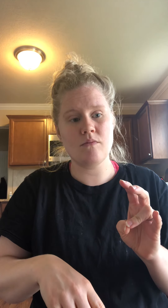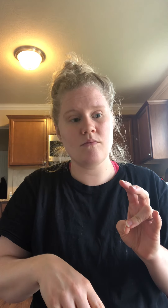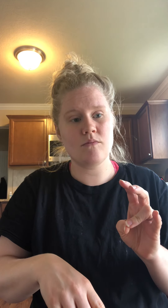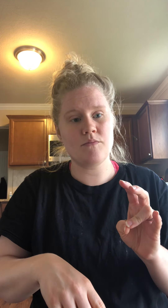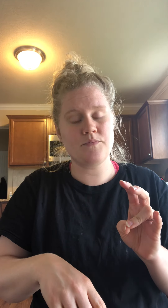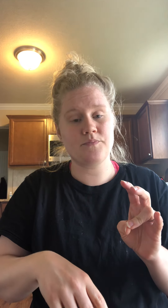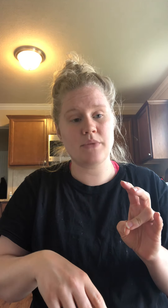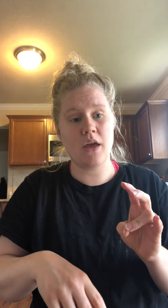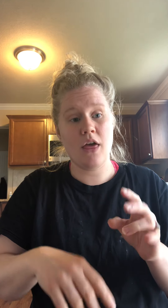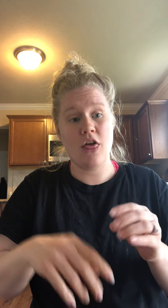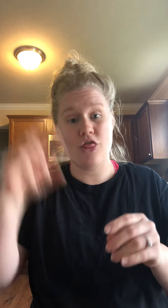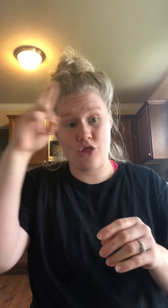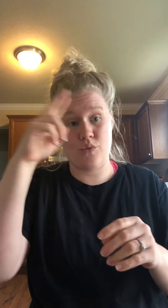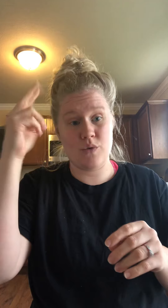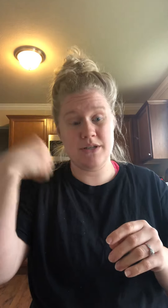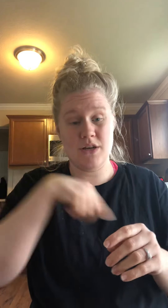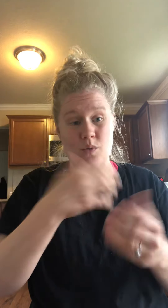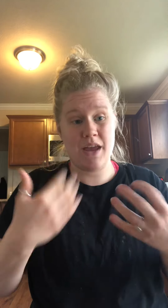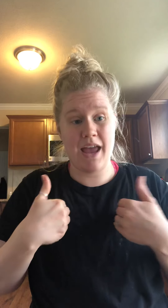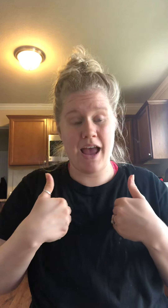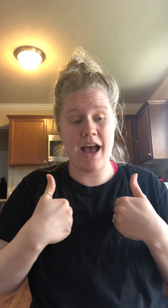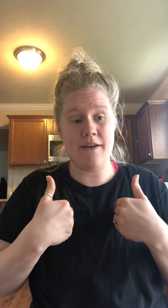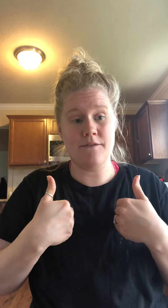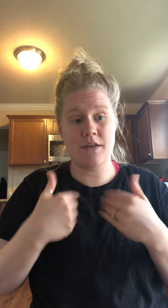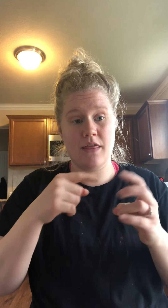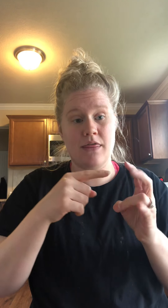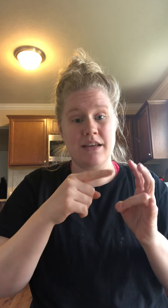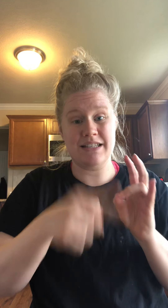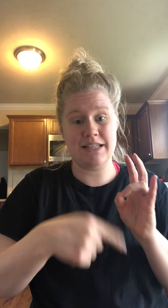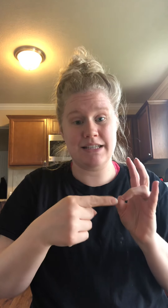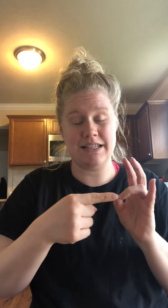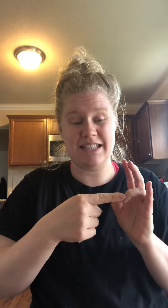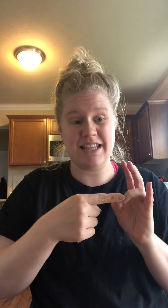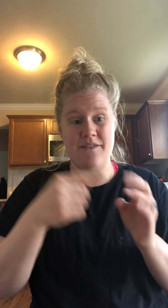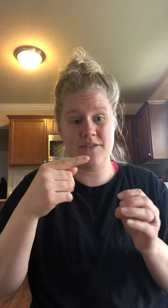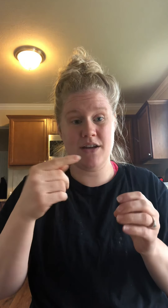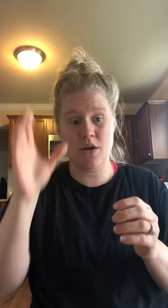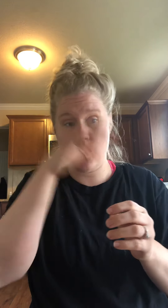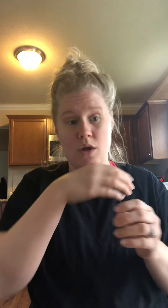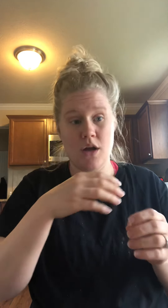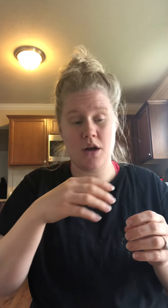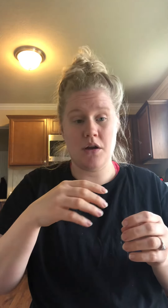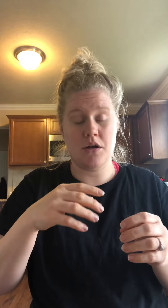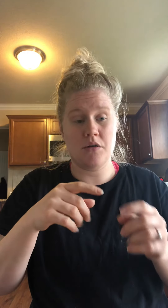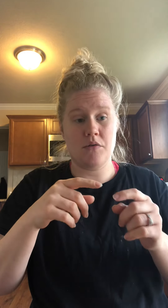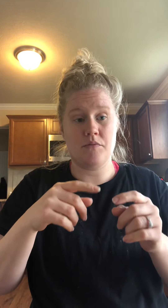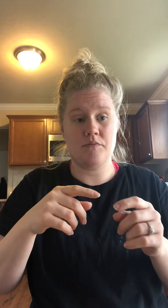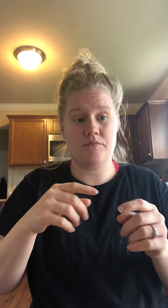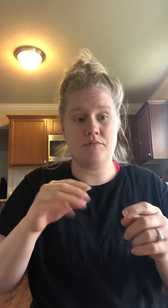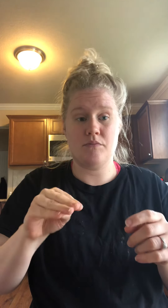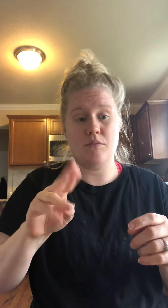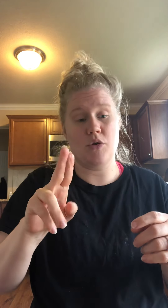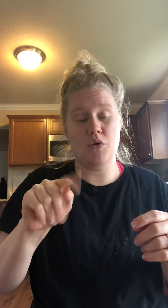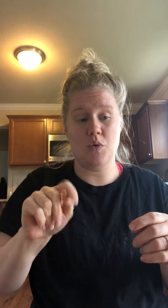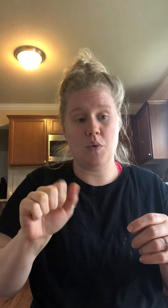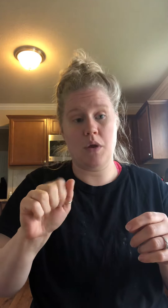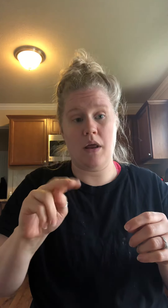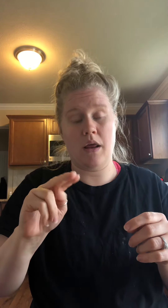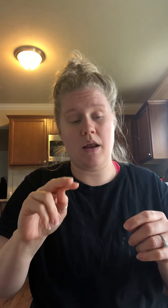Now, the reason that we have these 7 weird mutant plurals in English is kind of complicated, but I'm lucky enough to be able to work with